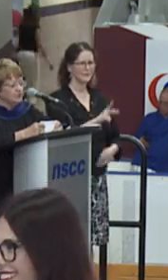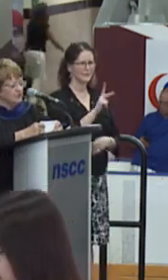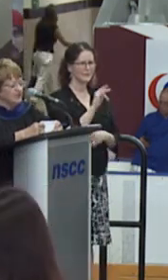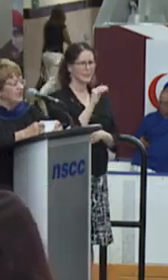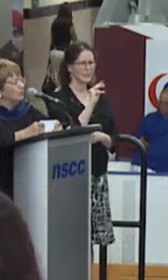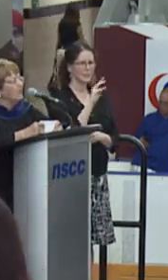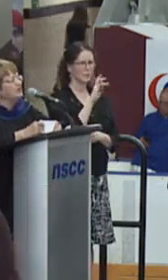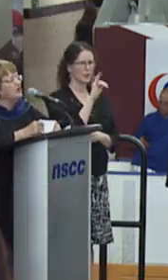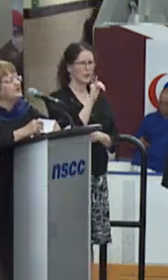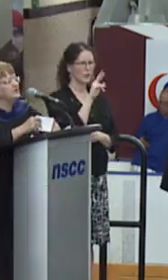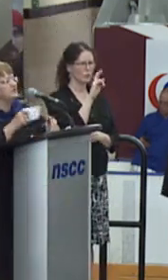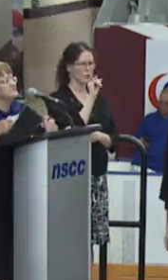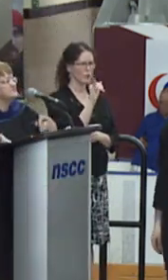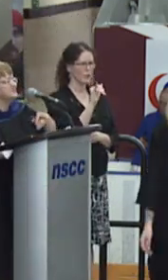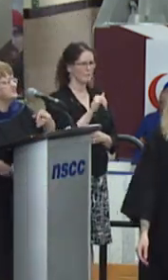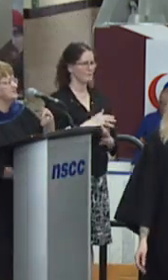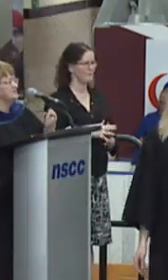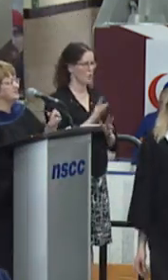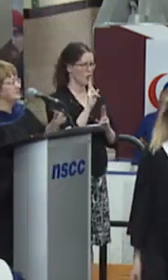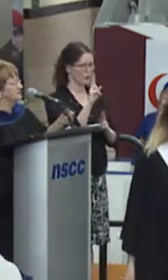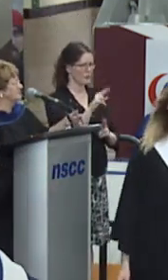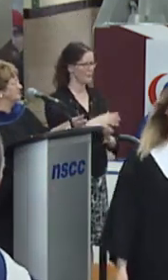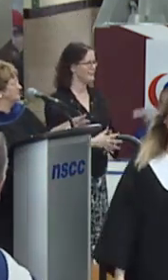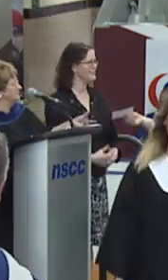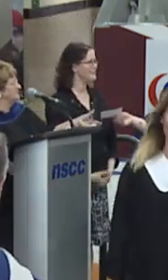Kimberly Roy with honors.